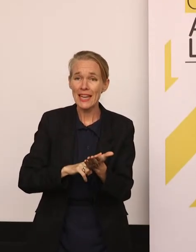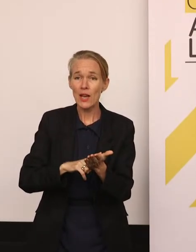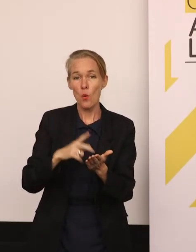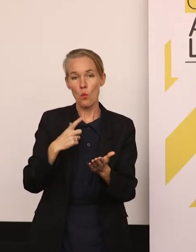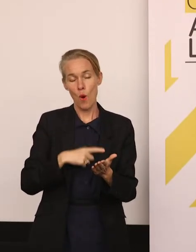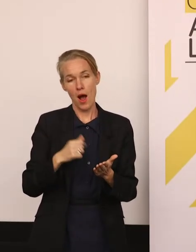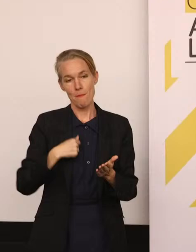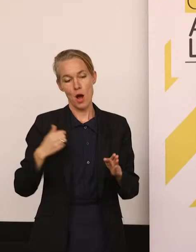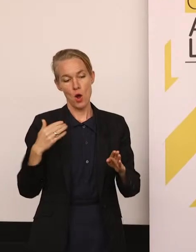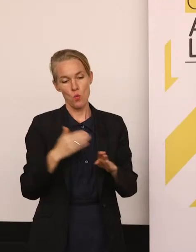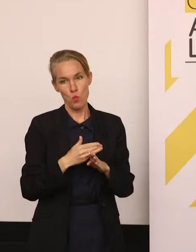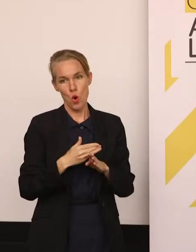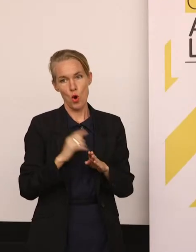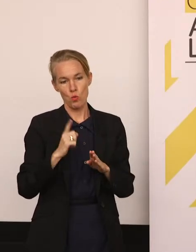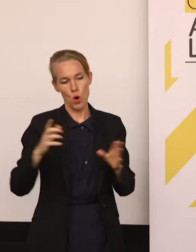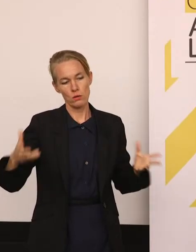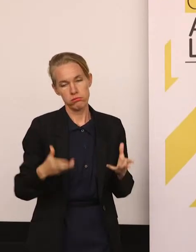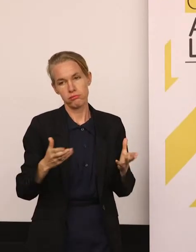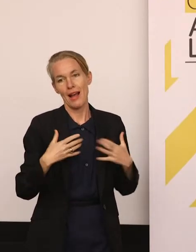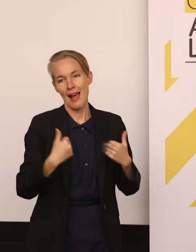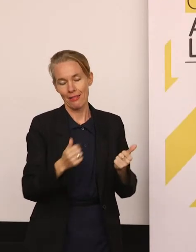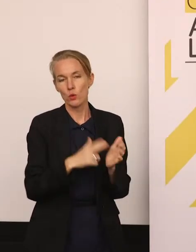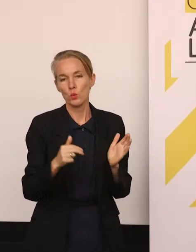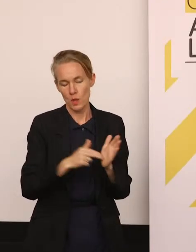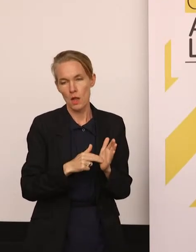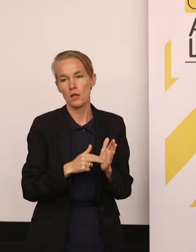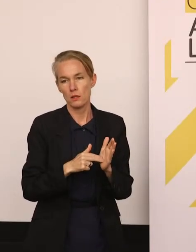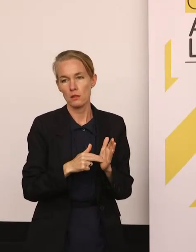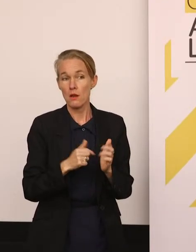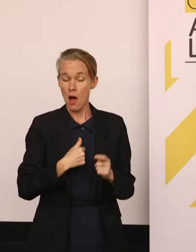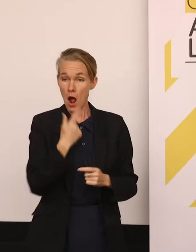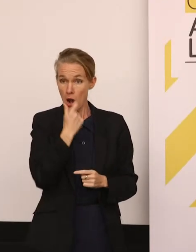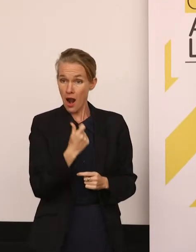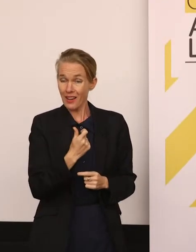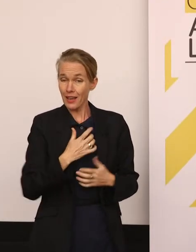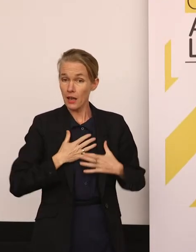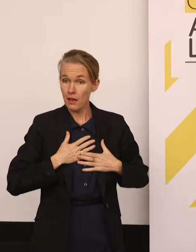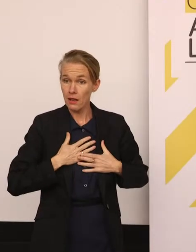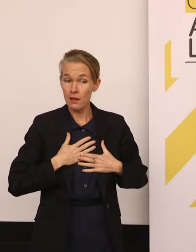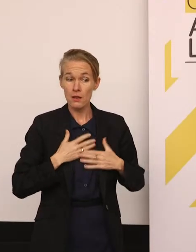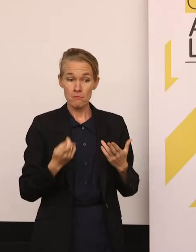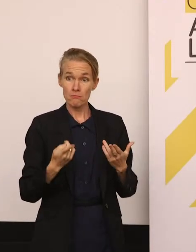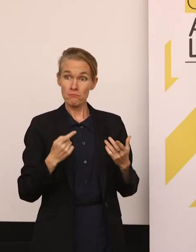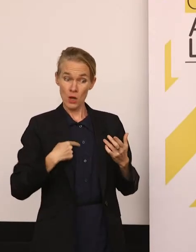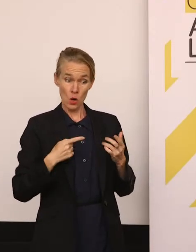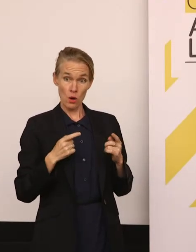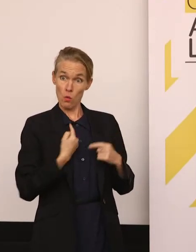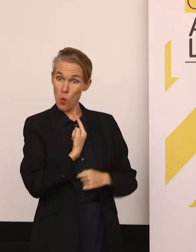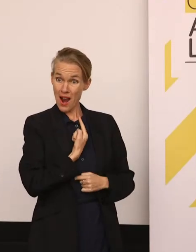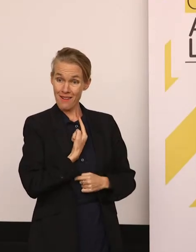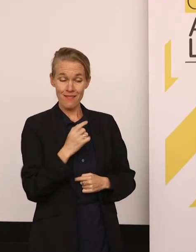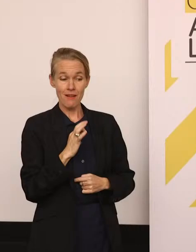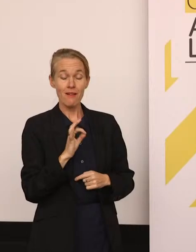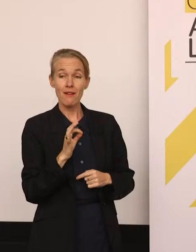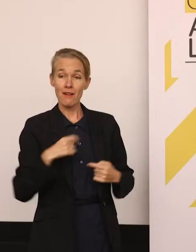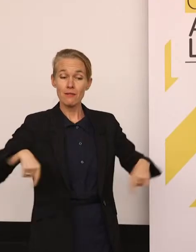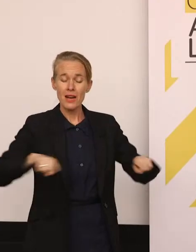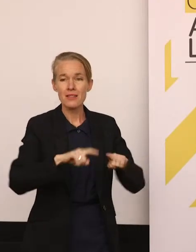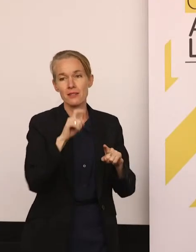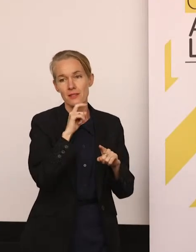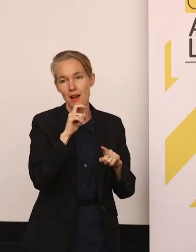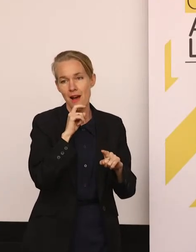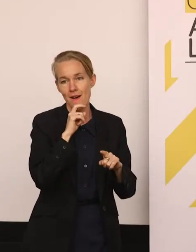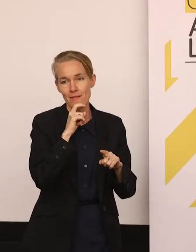got a whole health system that I work with many good people on helping to